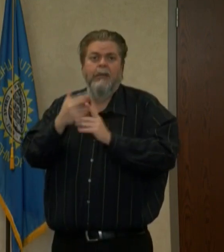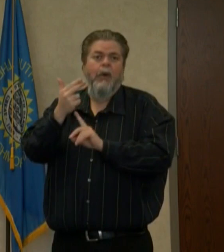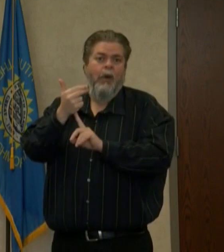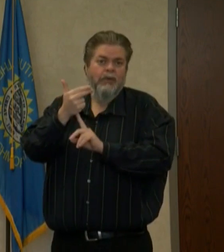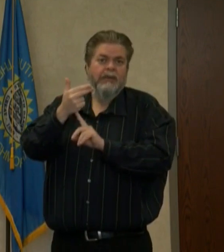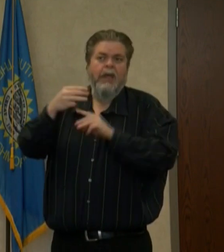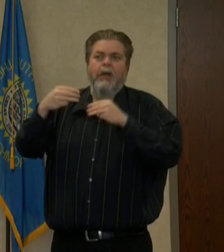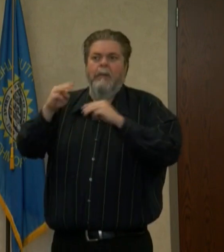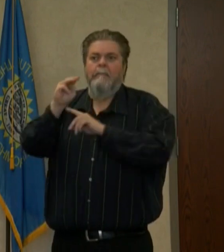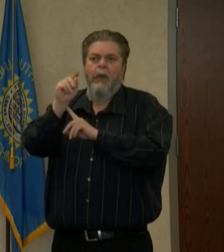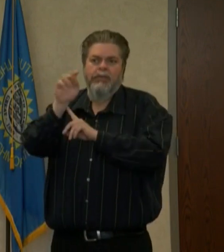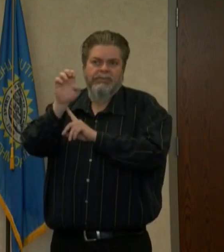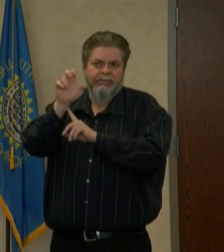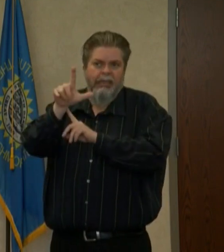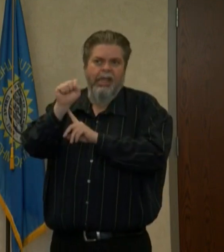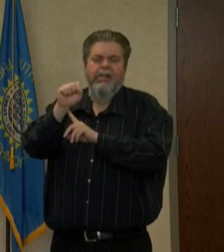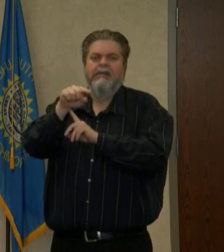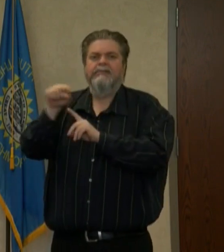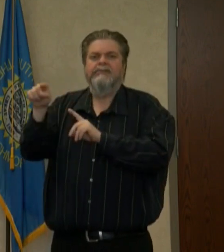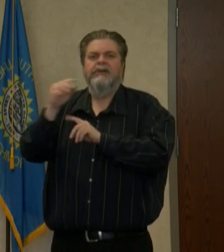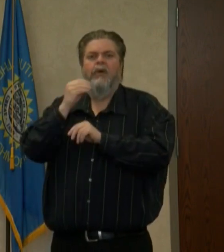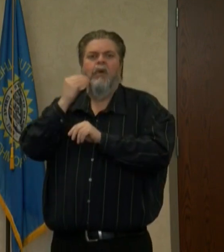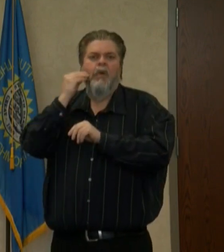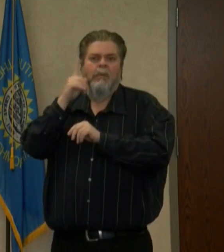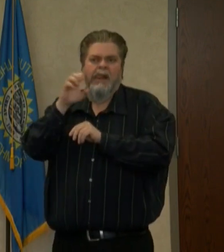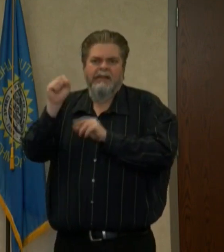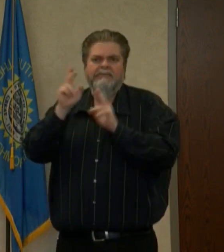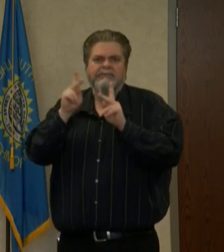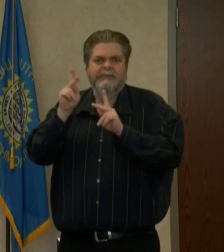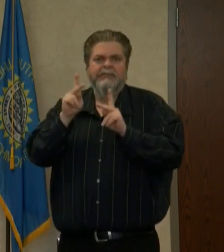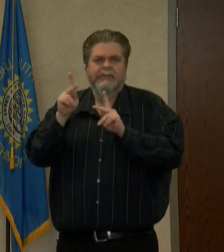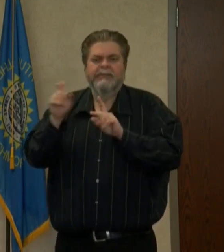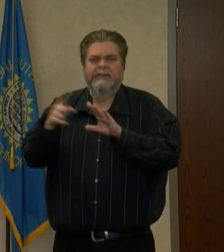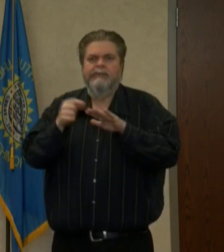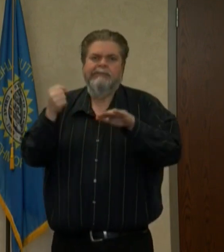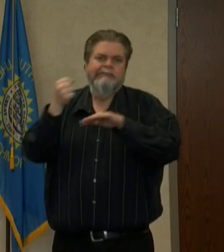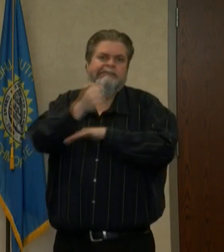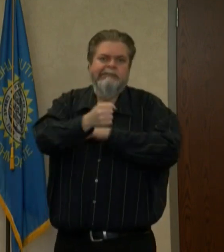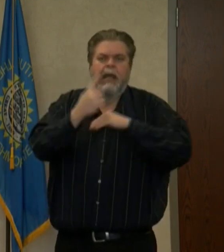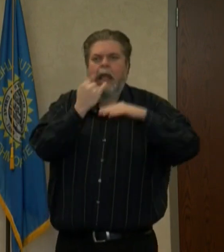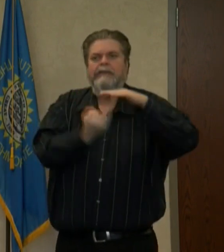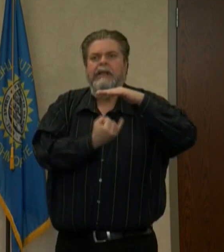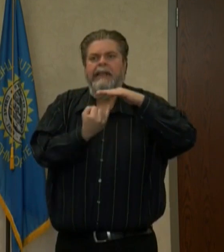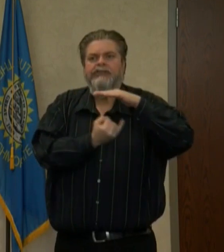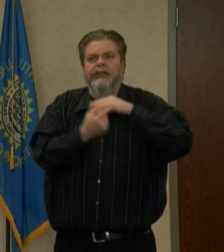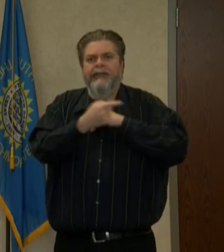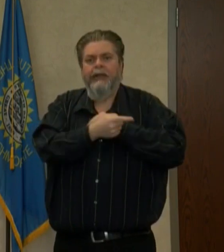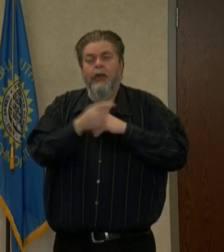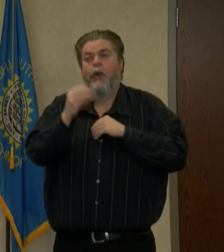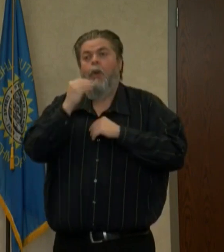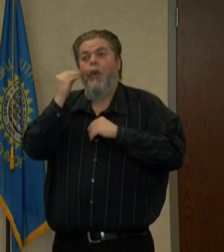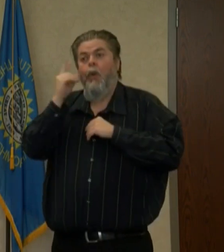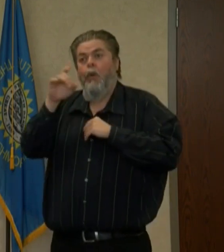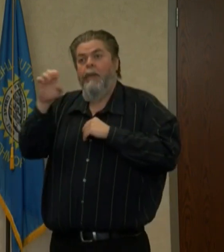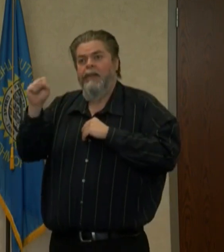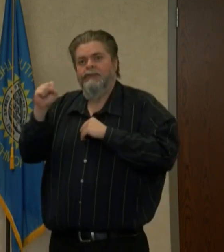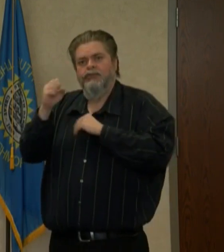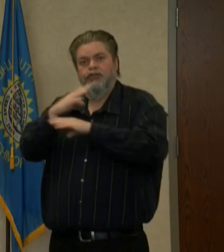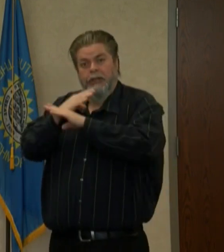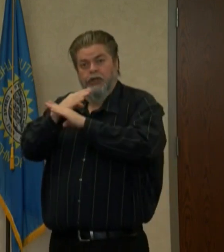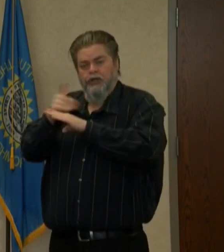populations that need to be isolated, homeless population members, that need to be isolated, so that our homeless shelters can continue to